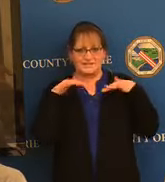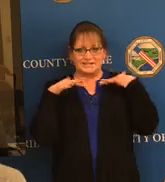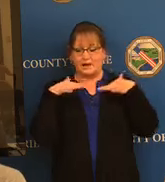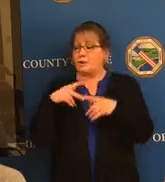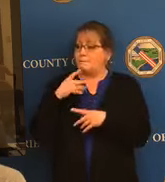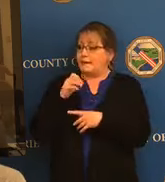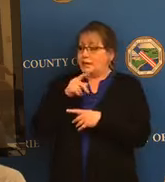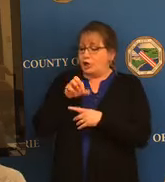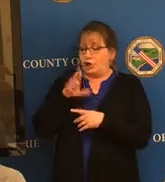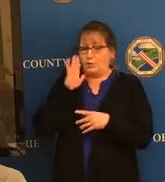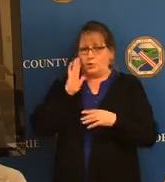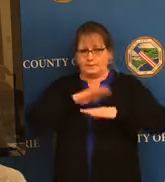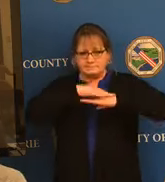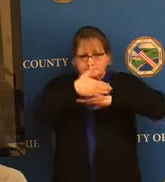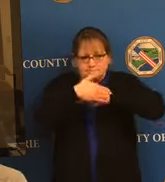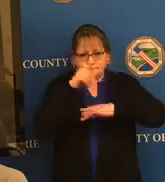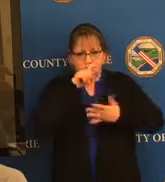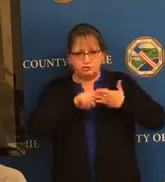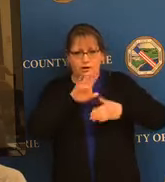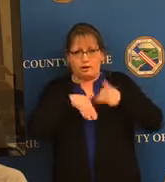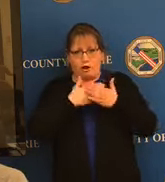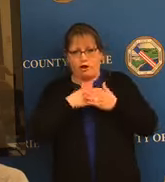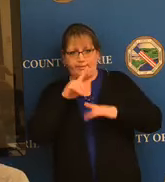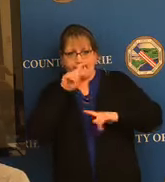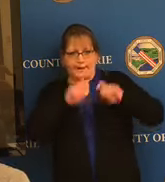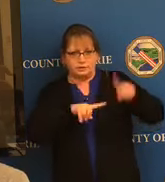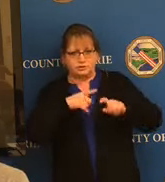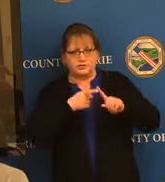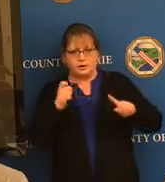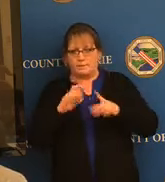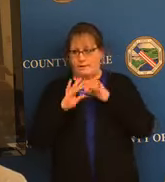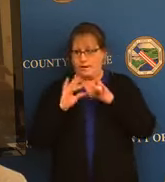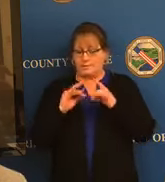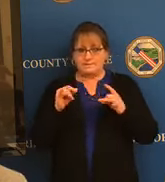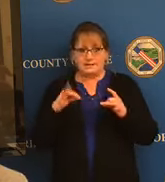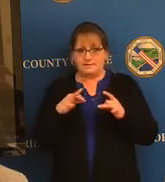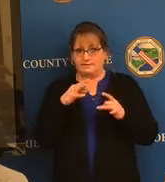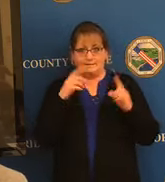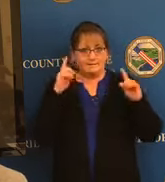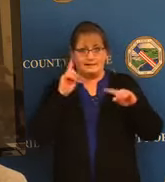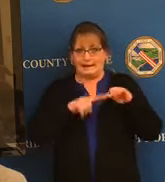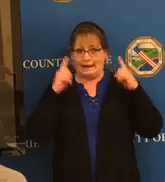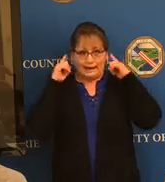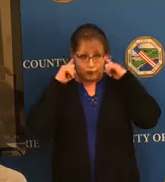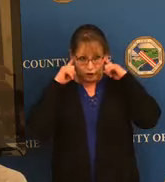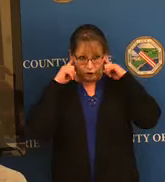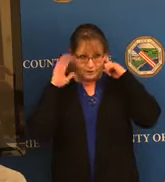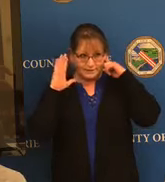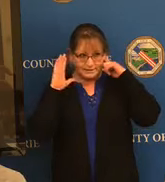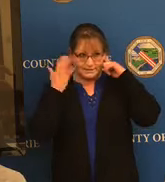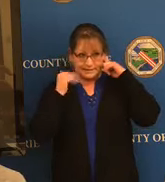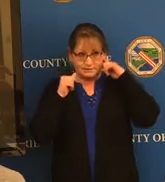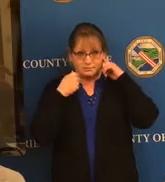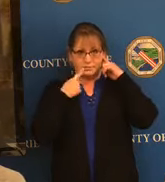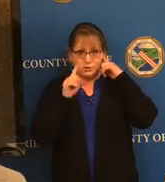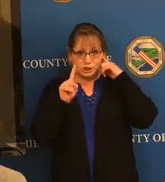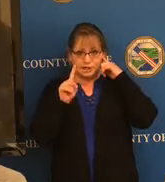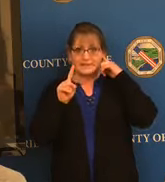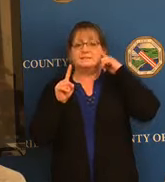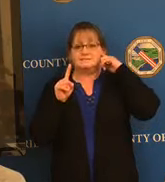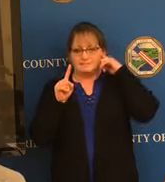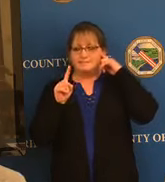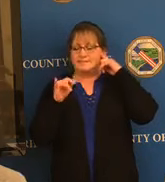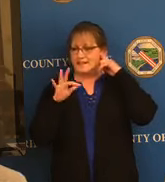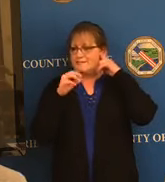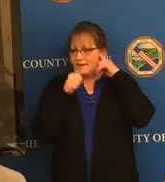public. Hopefully you can all hear. If not, I'm sure we'll be getting comments saying you can't hear. Does it appear to be working there, Derek? It does for us. It seems to be